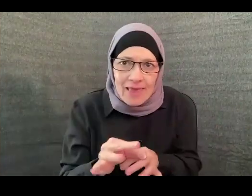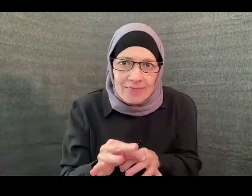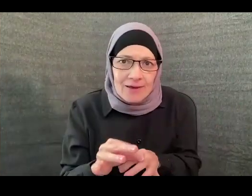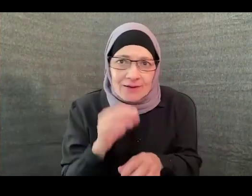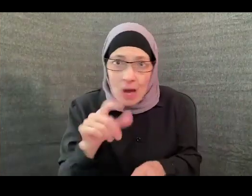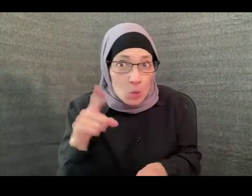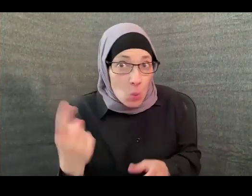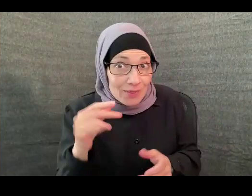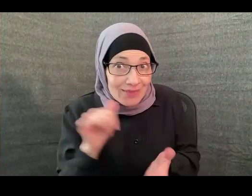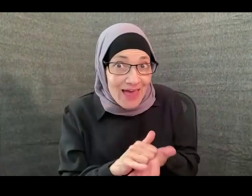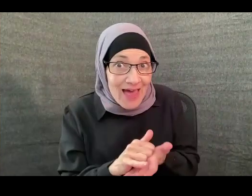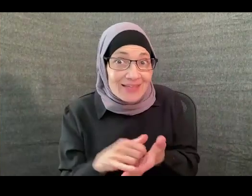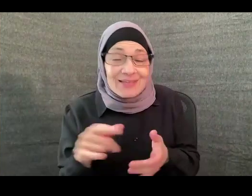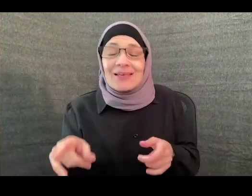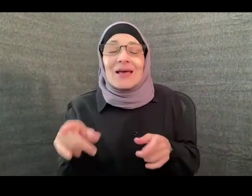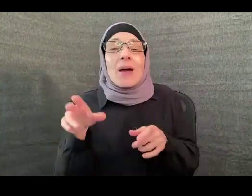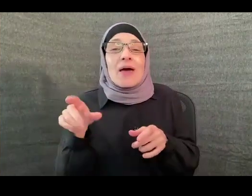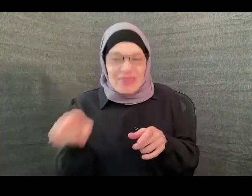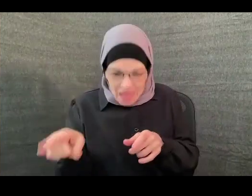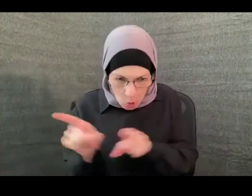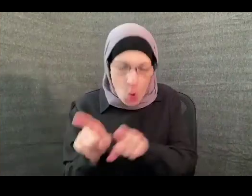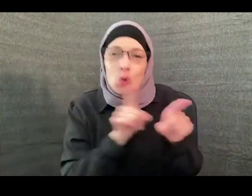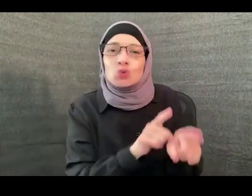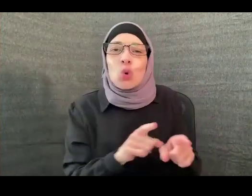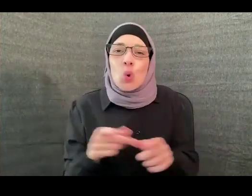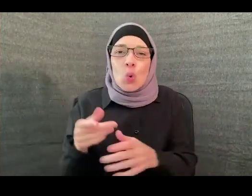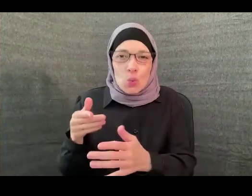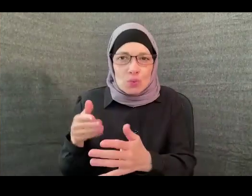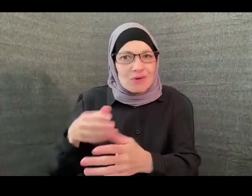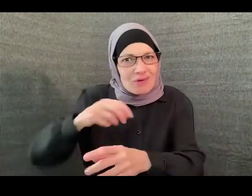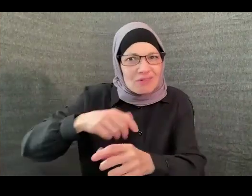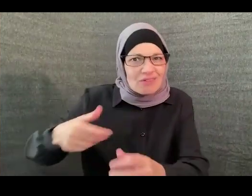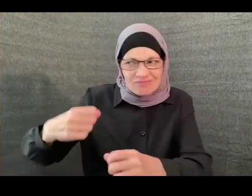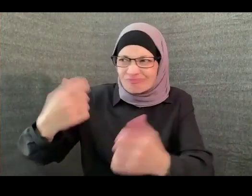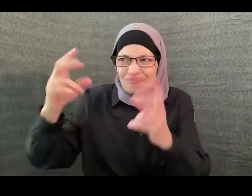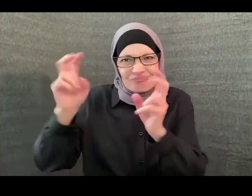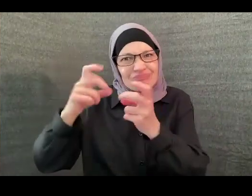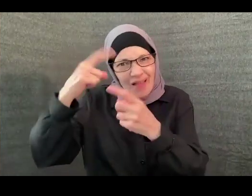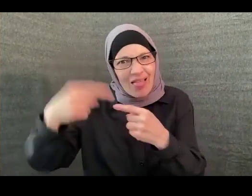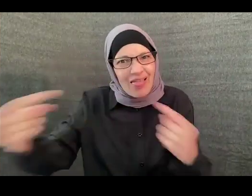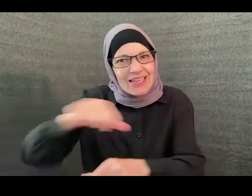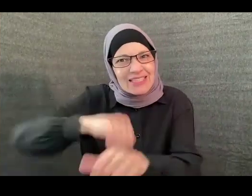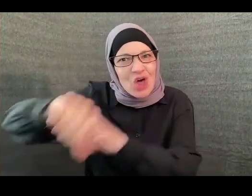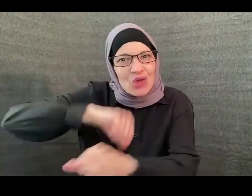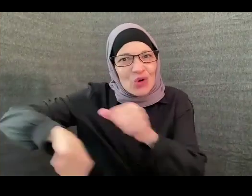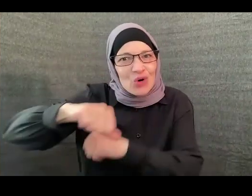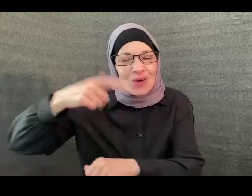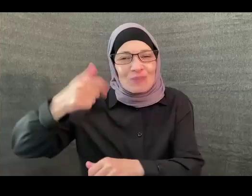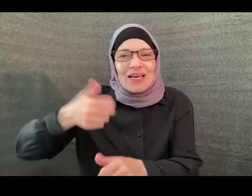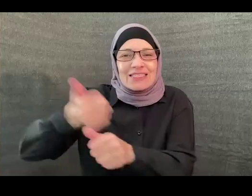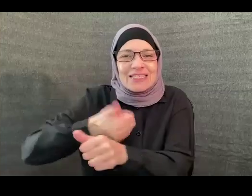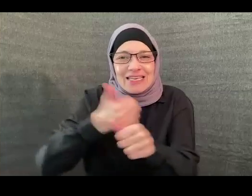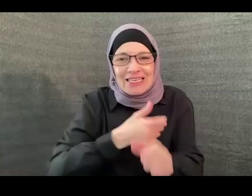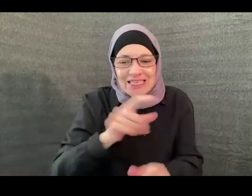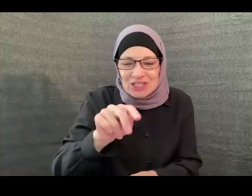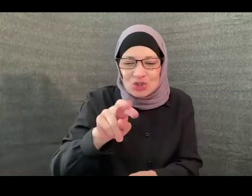Their animosity is against each other because every one of their tribes thinks the next prophet's